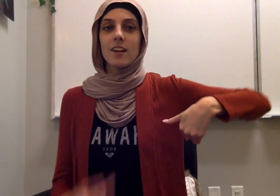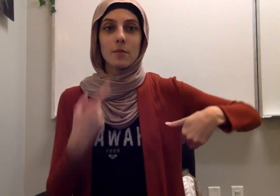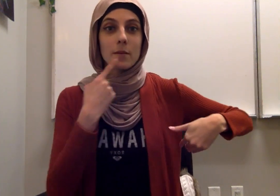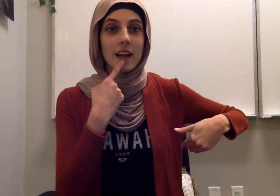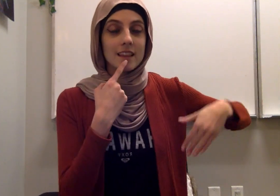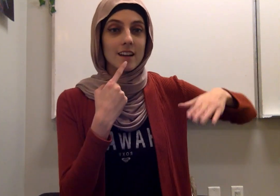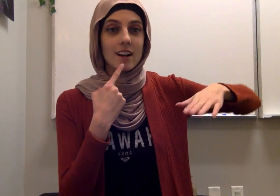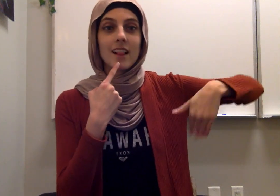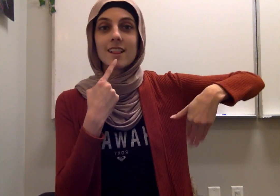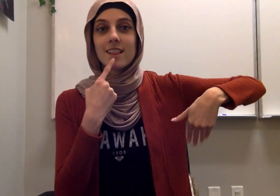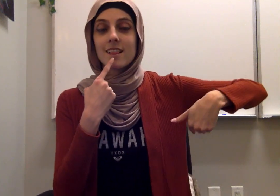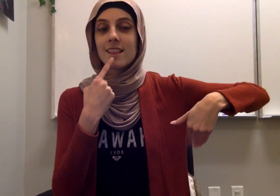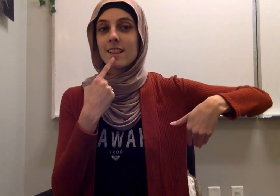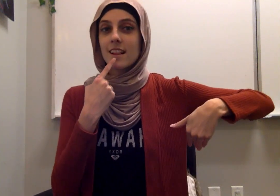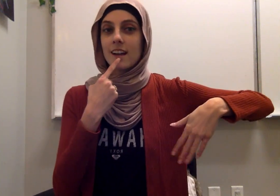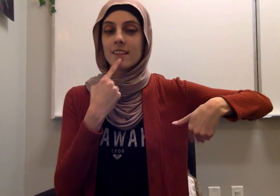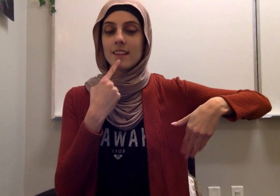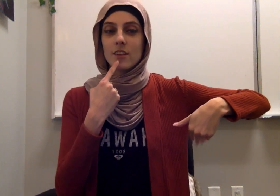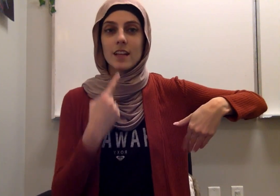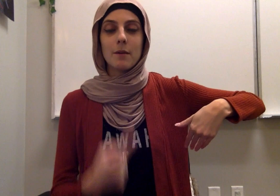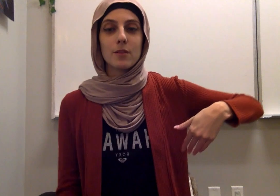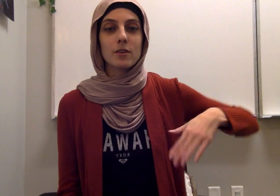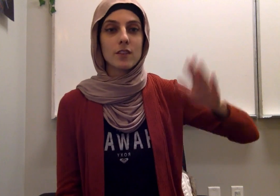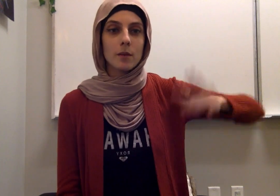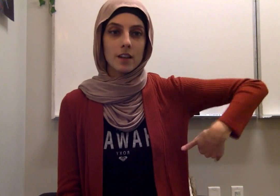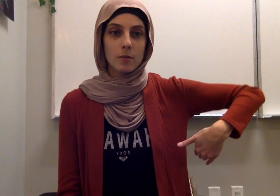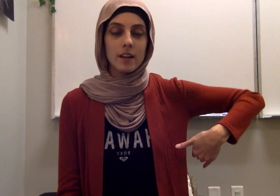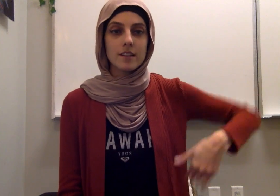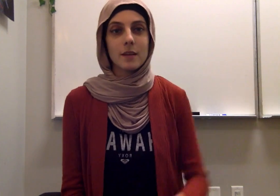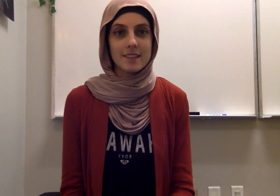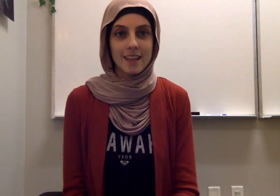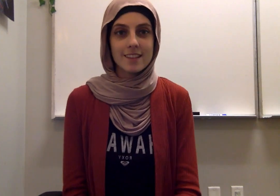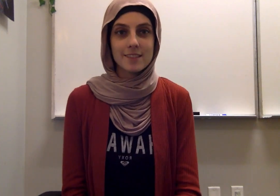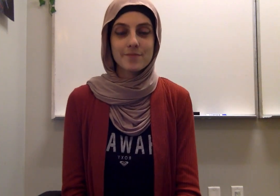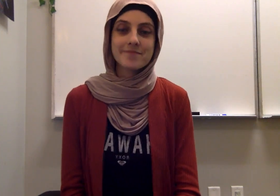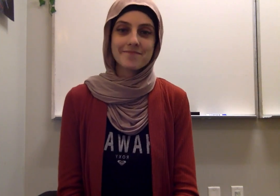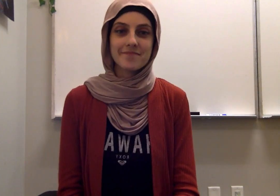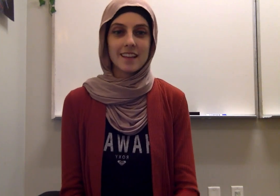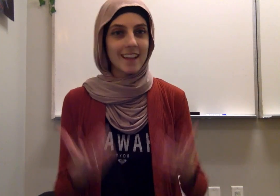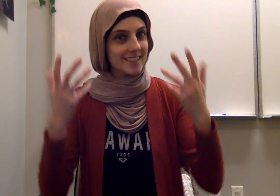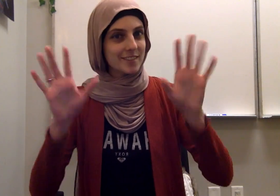Remember to add the tongue. Okay, you need that mouth morpheme, otherwise it means late. And that's it.